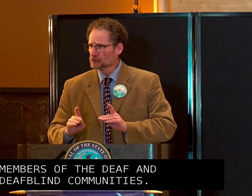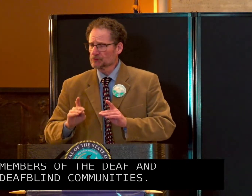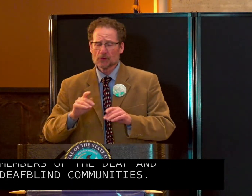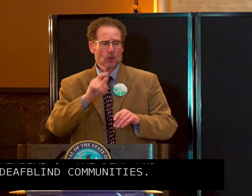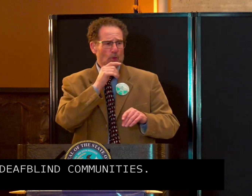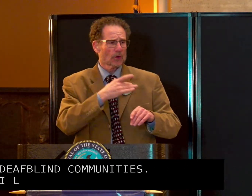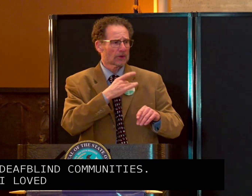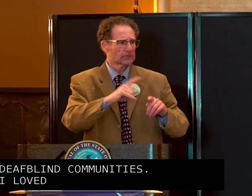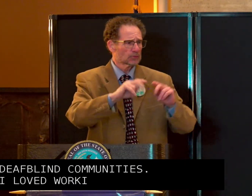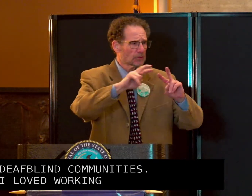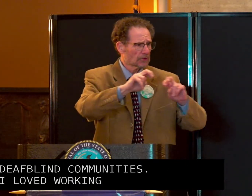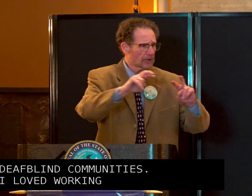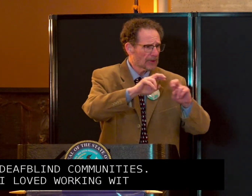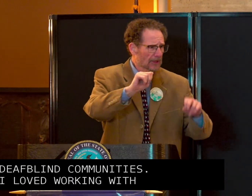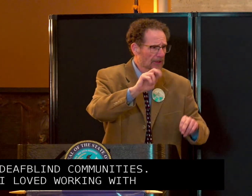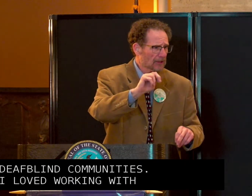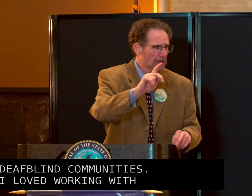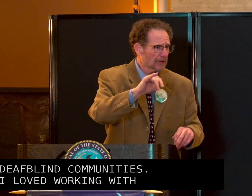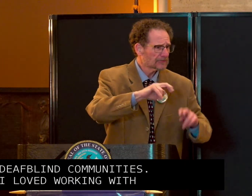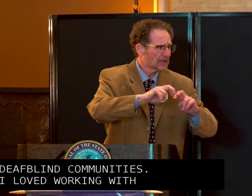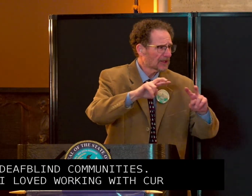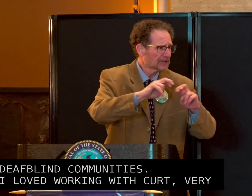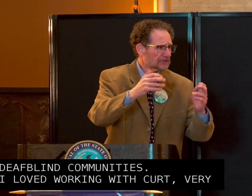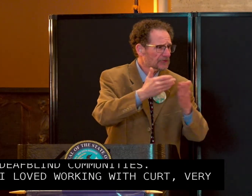enjoyed our time together. He was a great person,